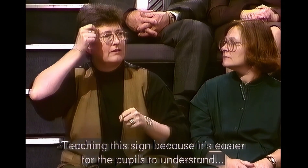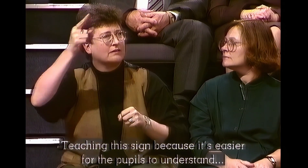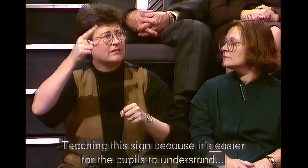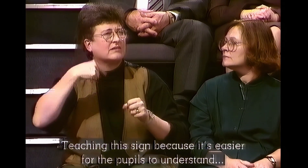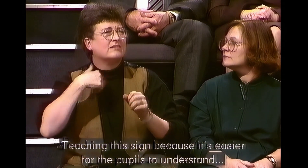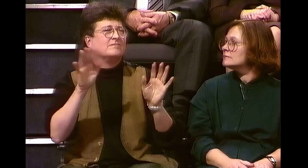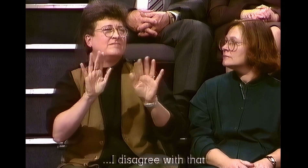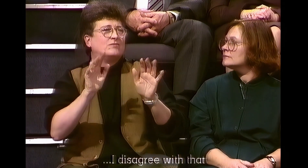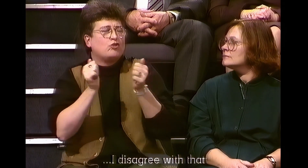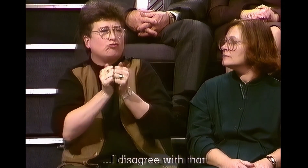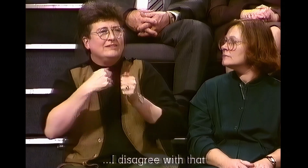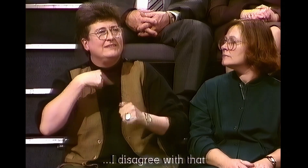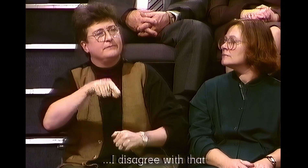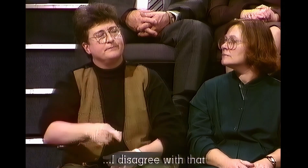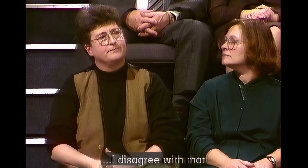understand, I disagree with that.